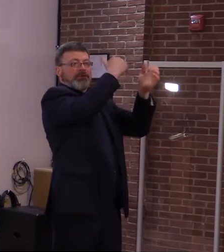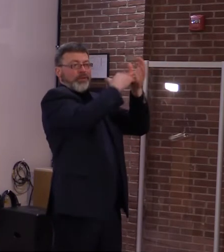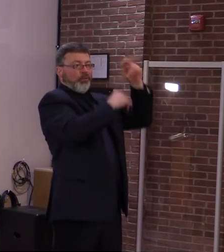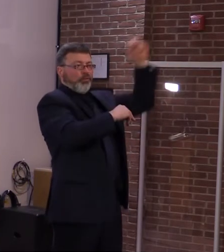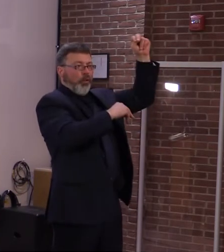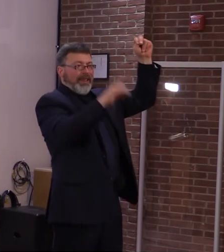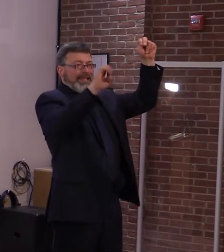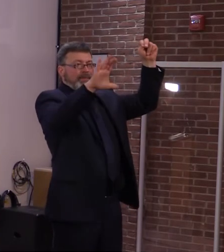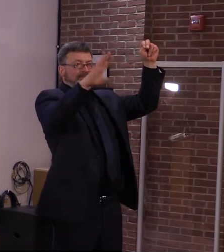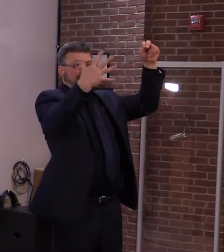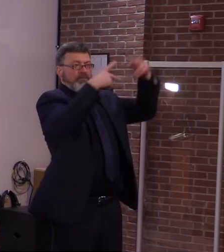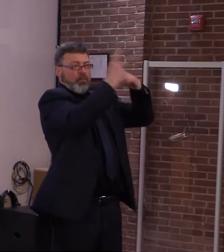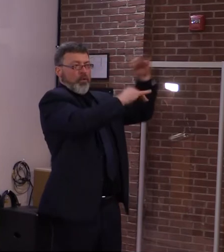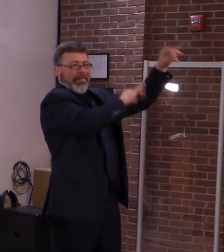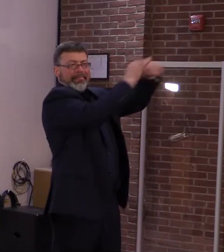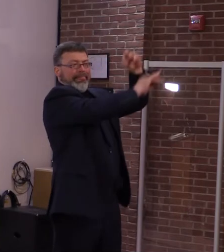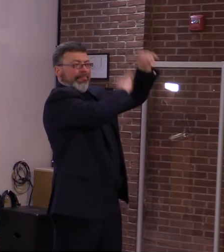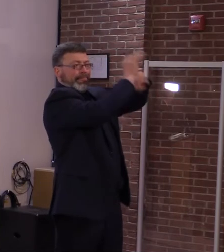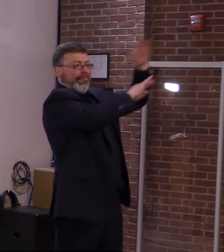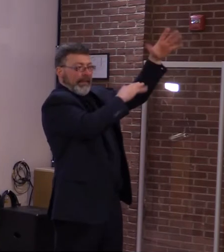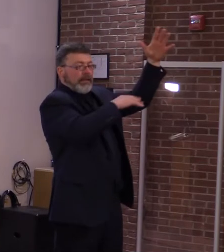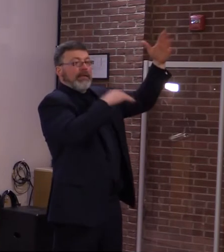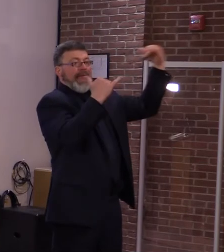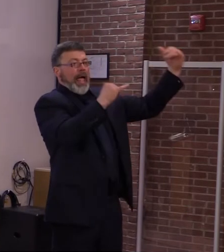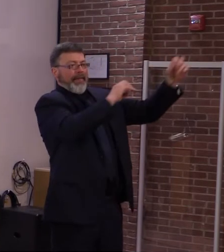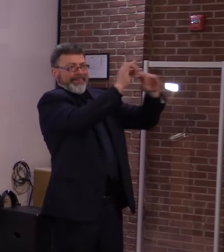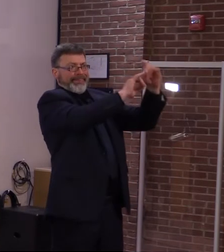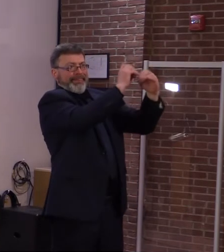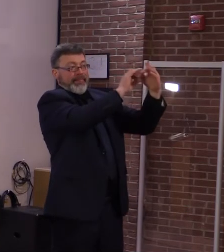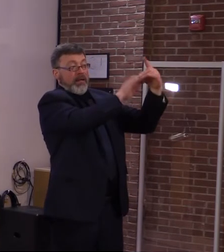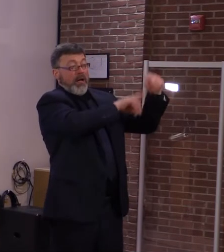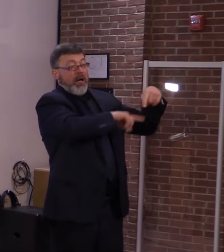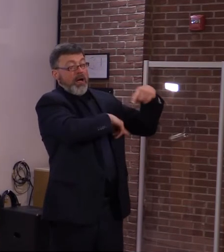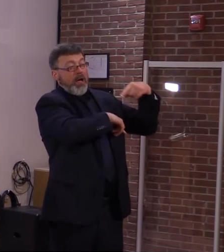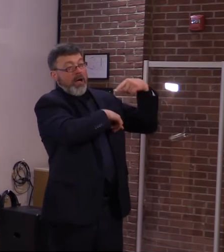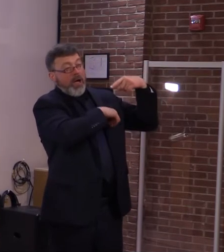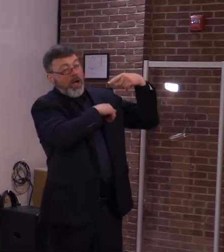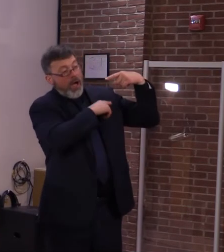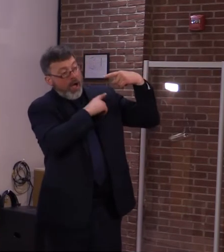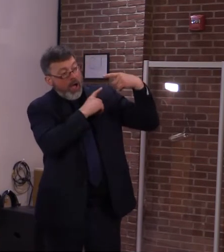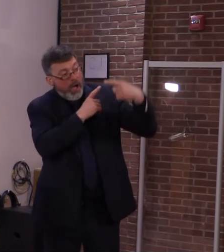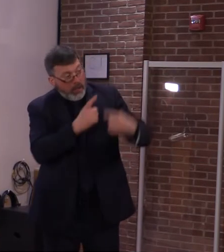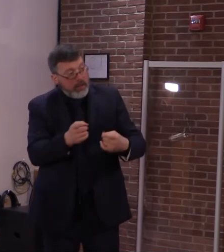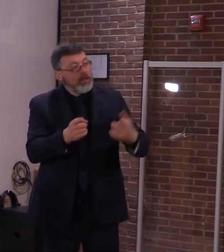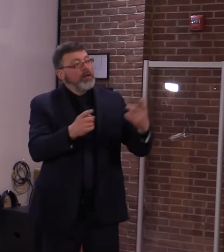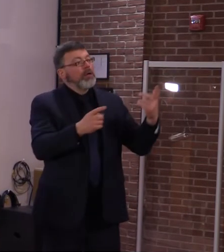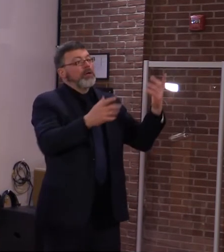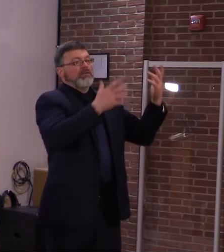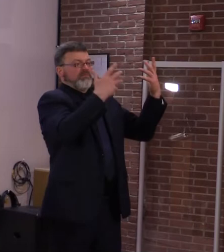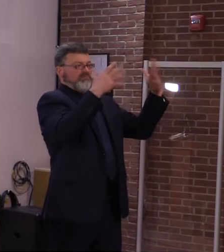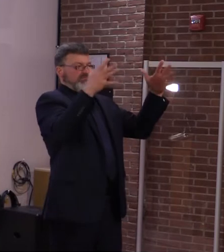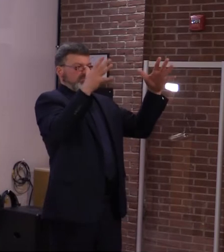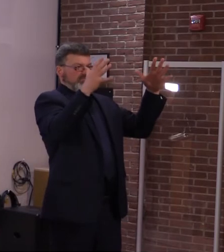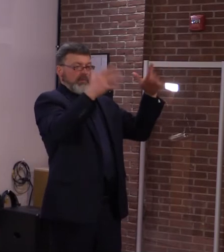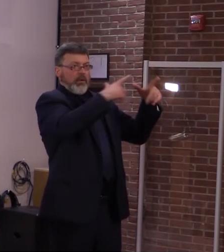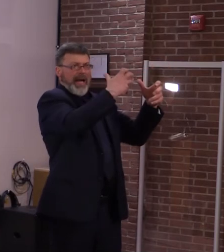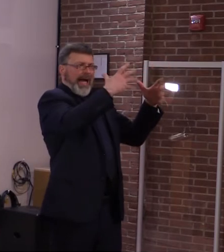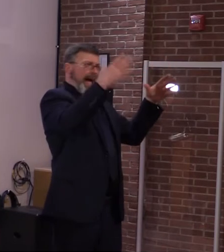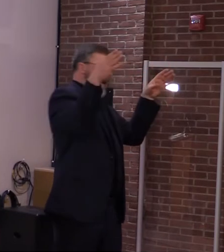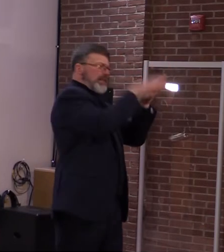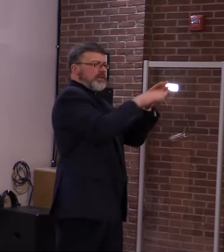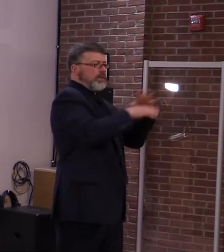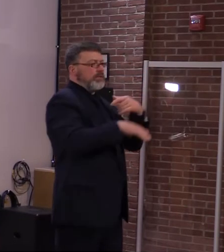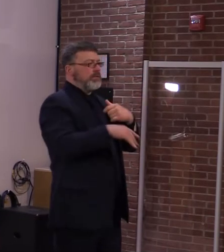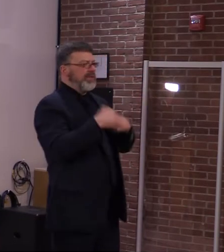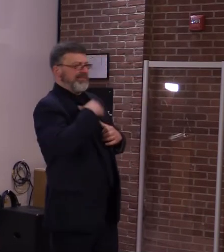with that. It was just the timing. They wanted to shut it down immediately. We thought we should unwind this in a